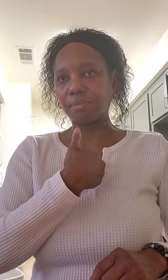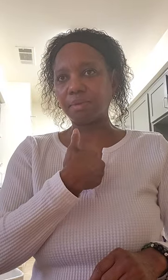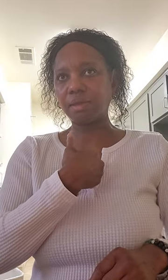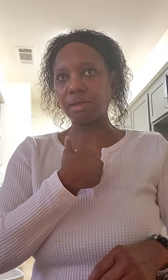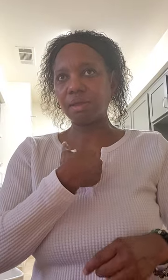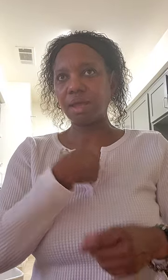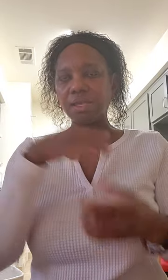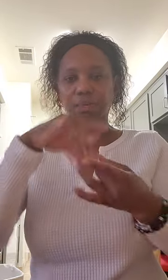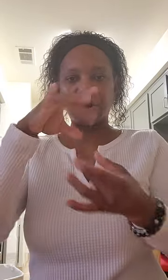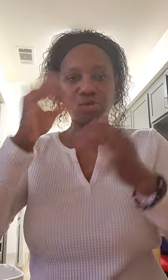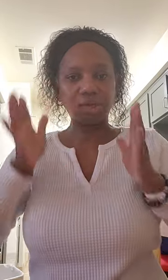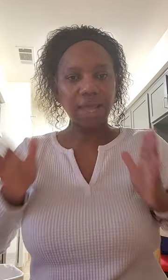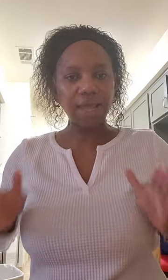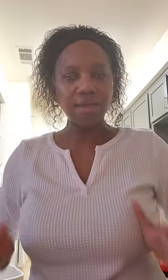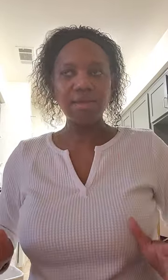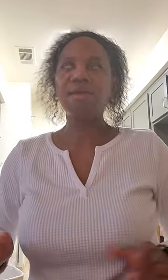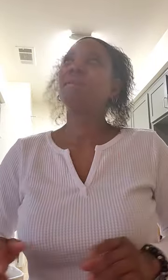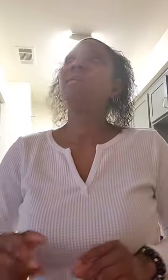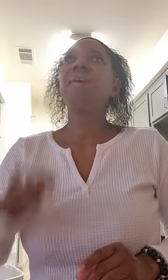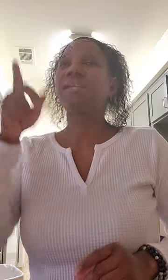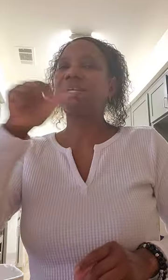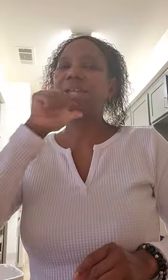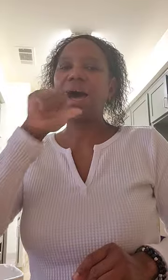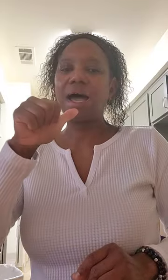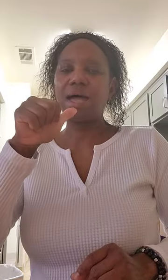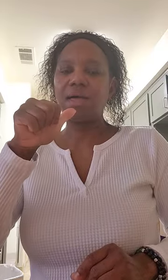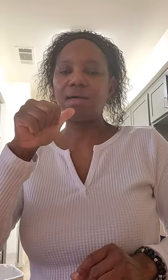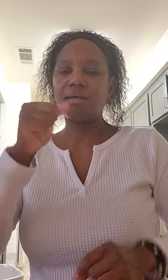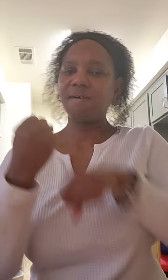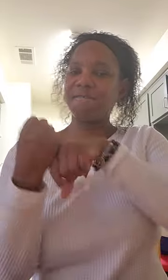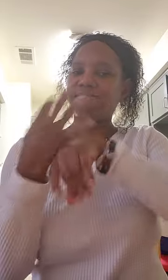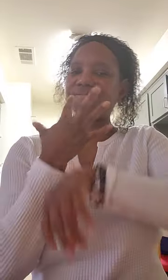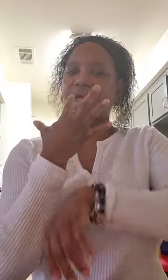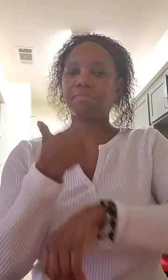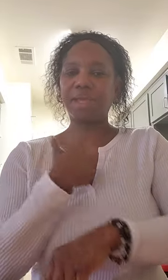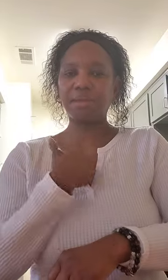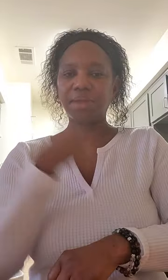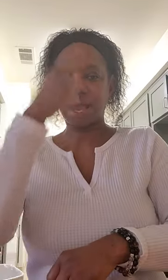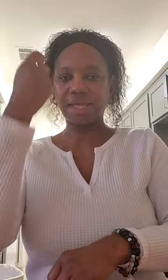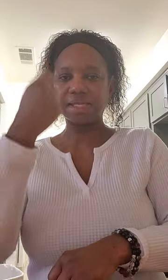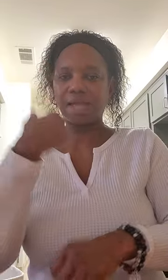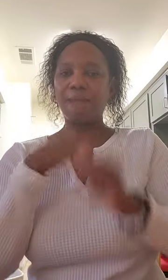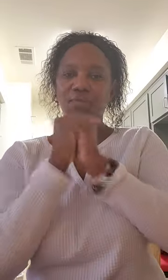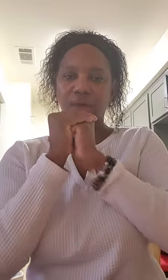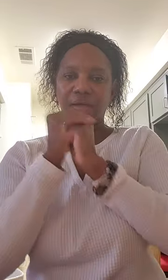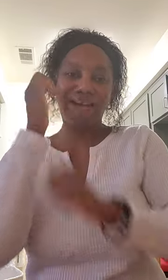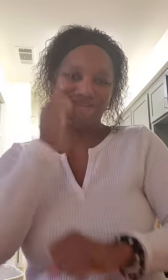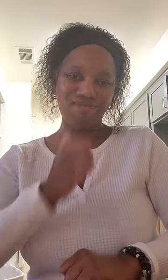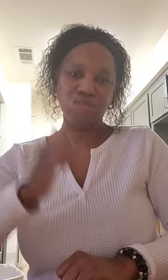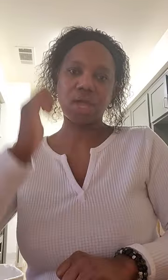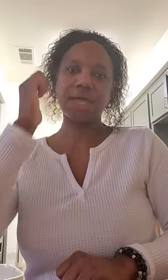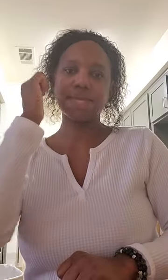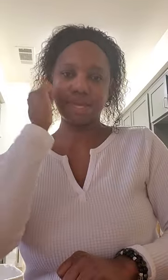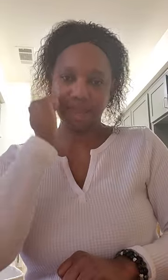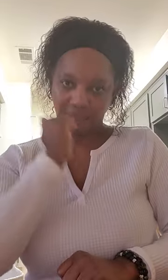spiritually it does not affect me because I pray every day